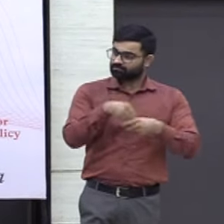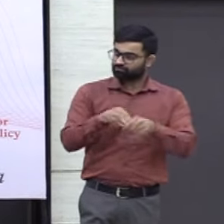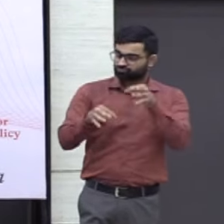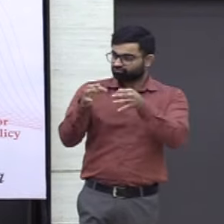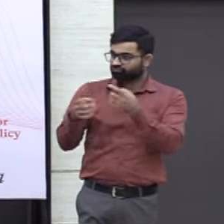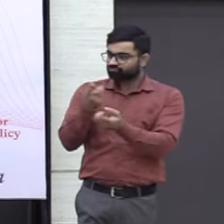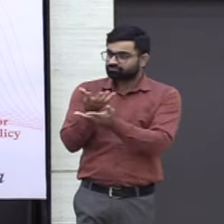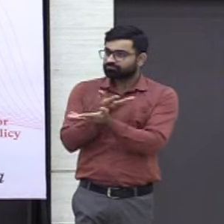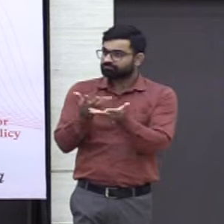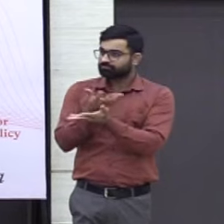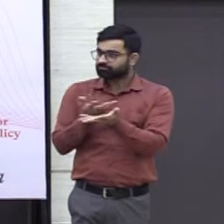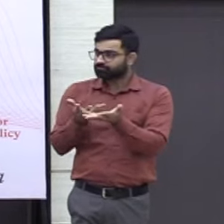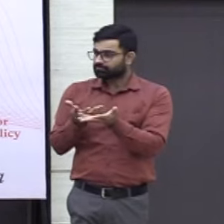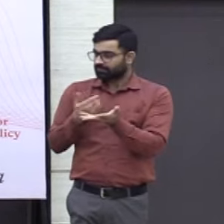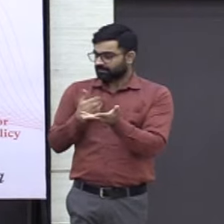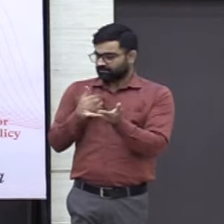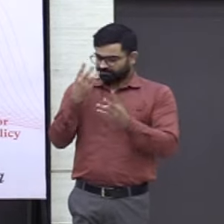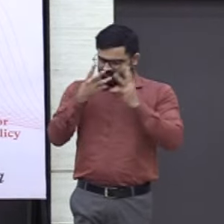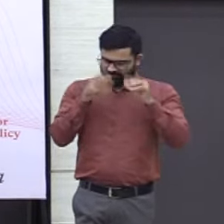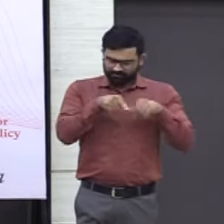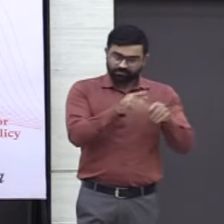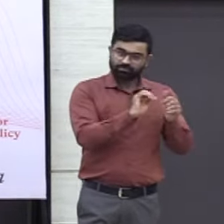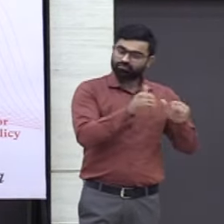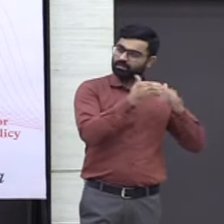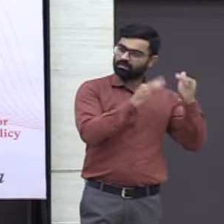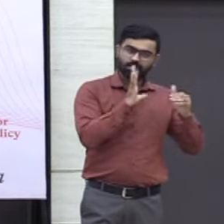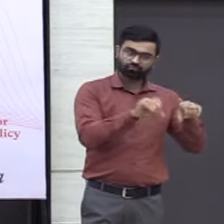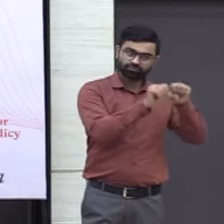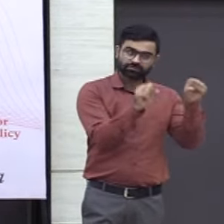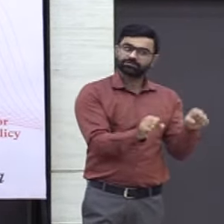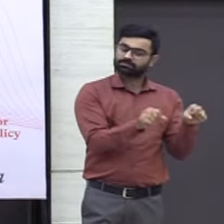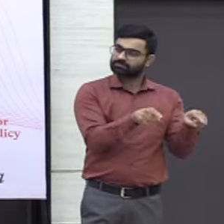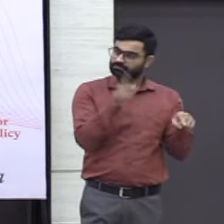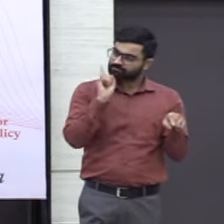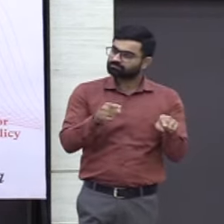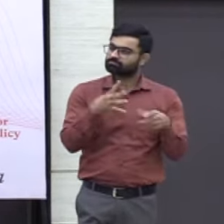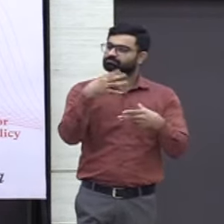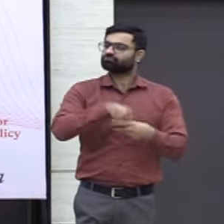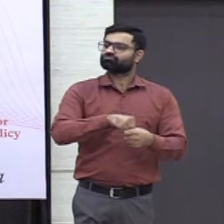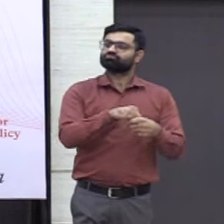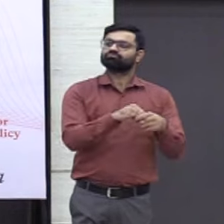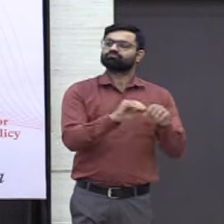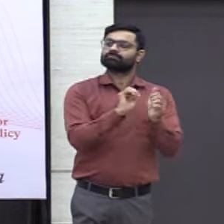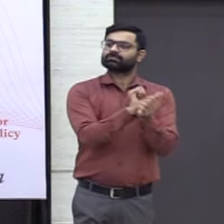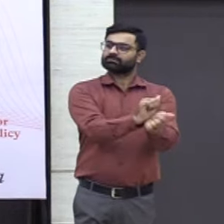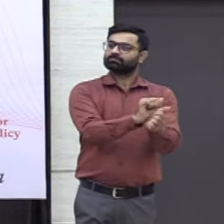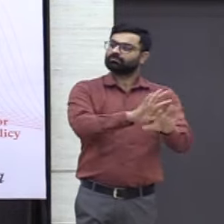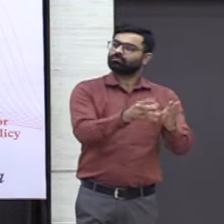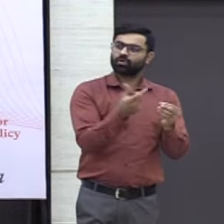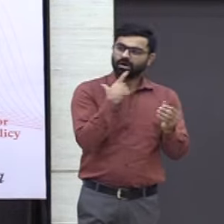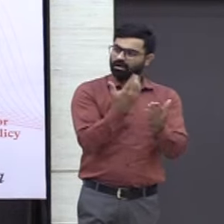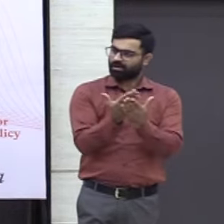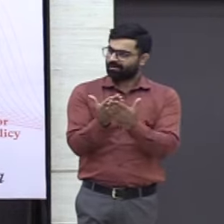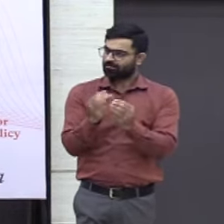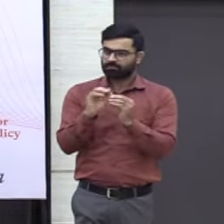judicial custody, you are out of the hands? I mean, I've always wondered whether in a truly developed system, you should be sent straight away to judicial custody in all cases, even if no